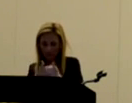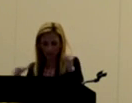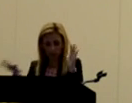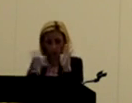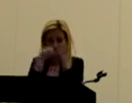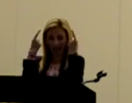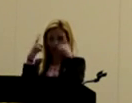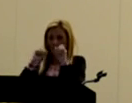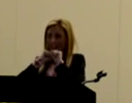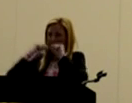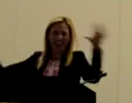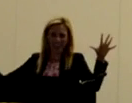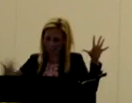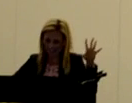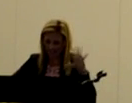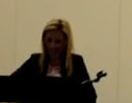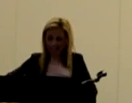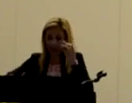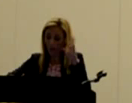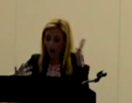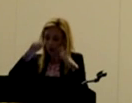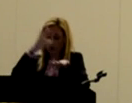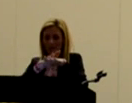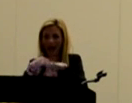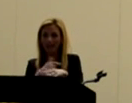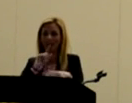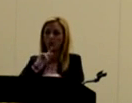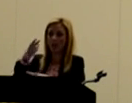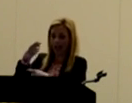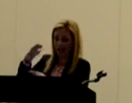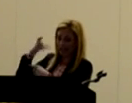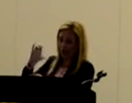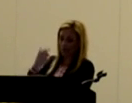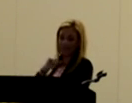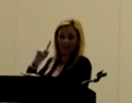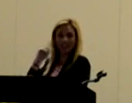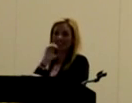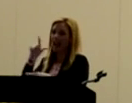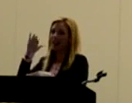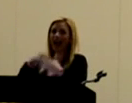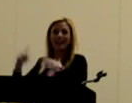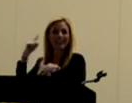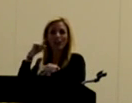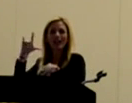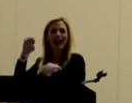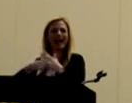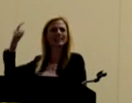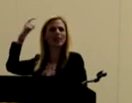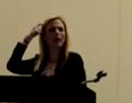game of choosing accomplishes nothing, except to remind us that the real handicap of deafness does not lie in the ear, it